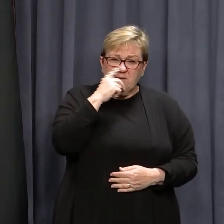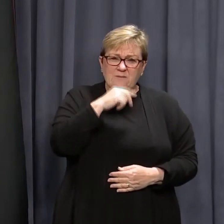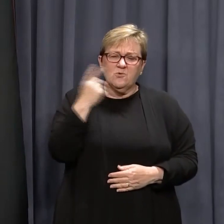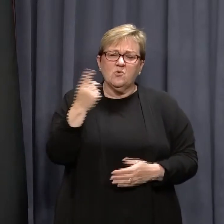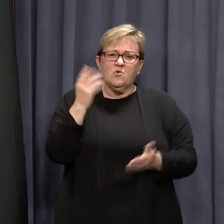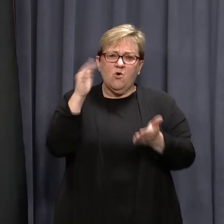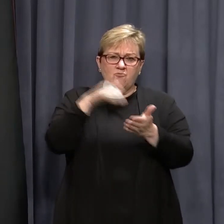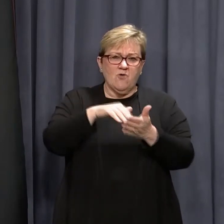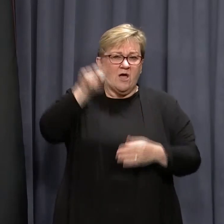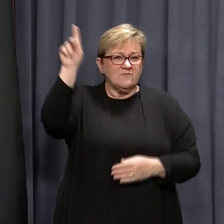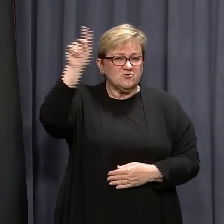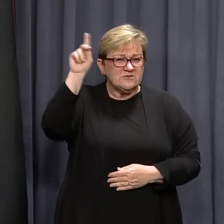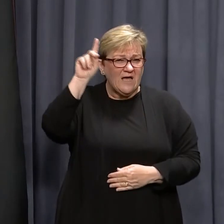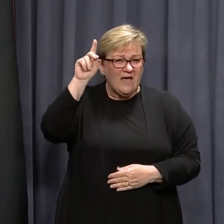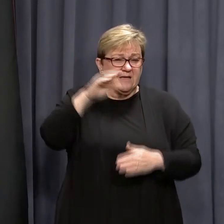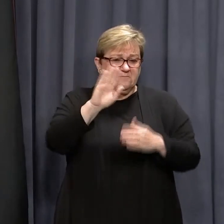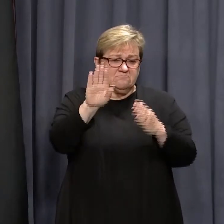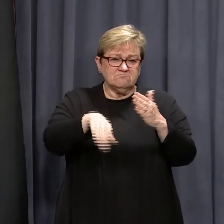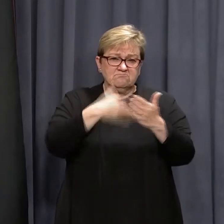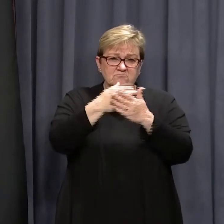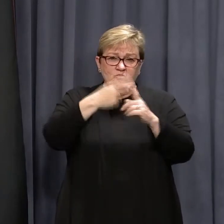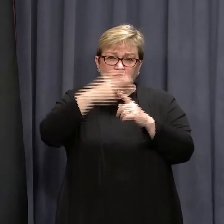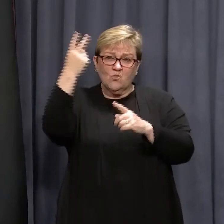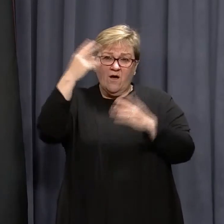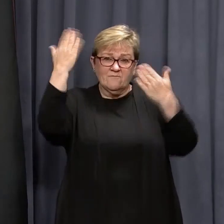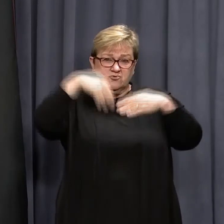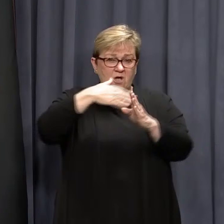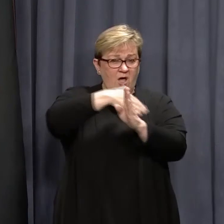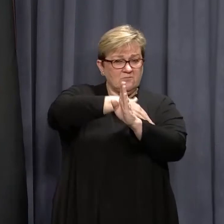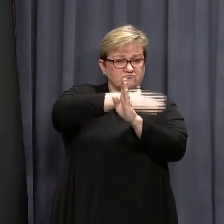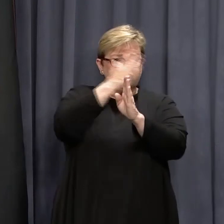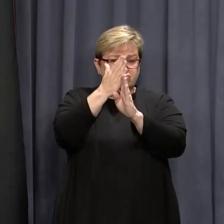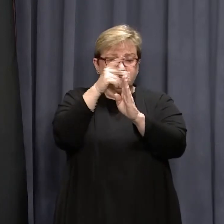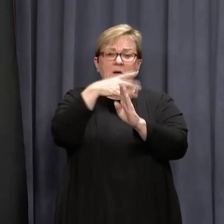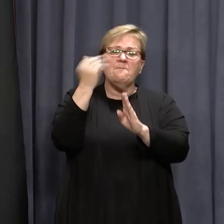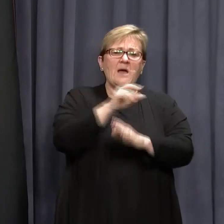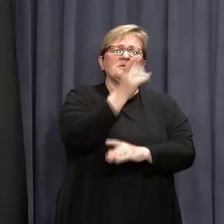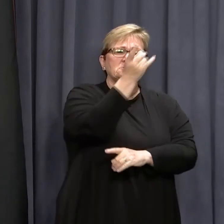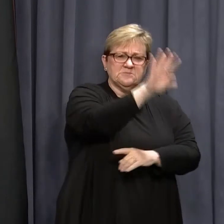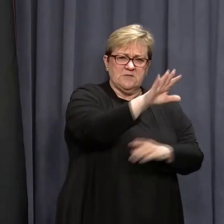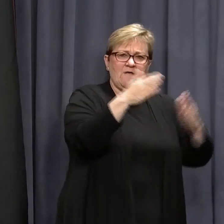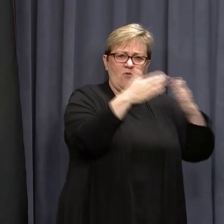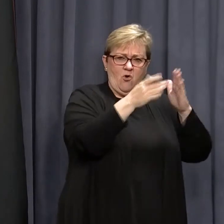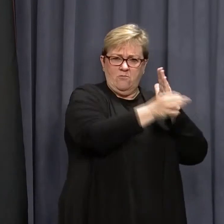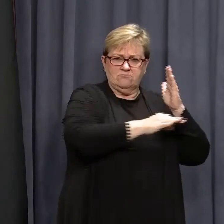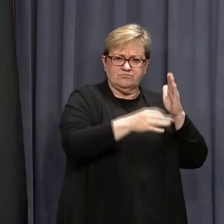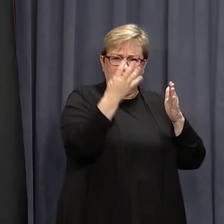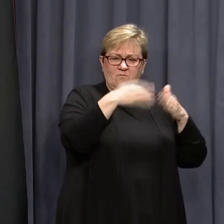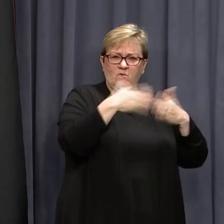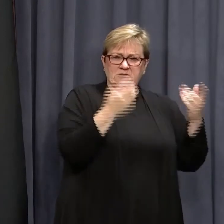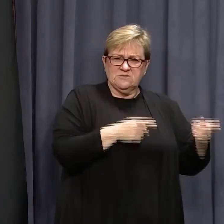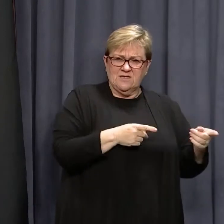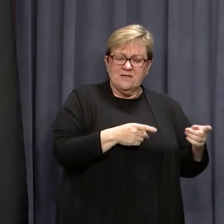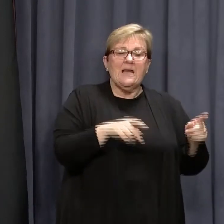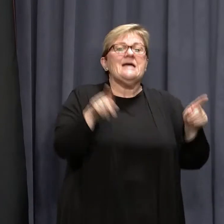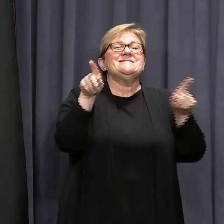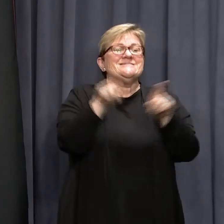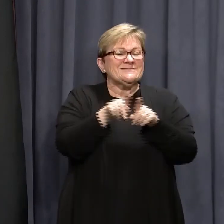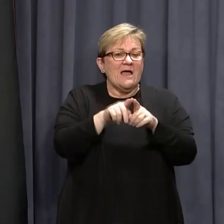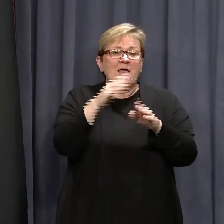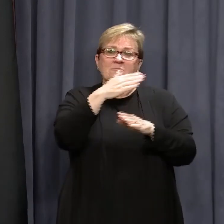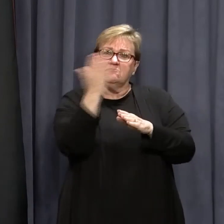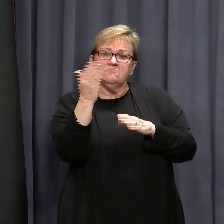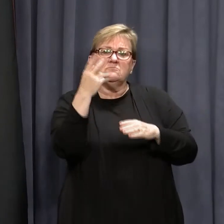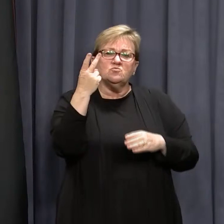arriving today up till midnight, will all have to self-quarantine for 14 days, as will anyone arriving